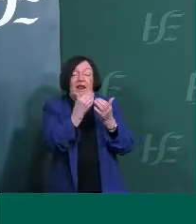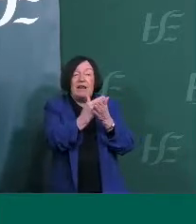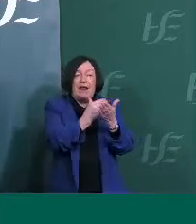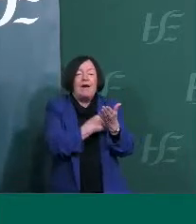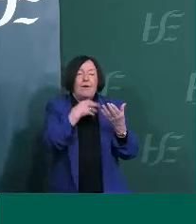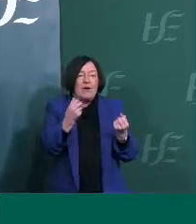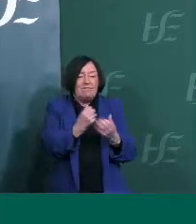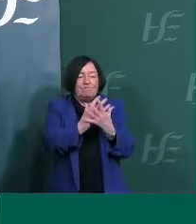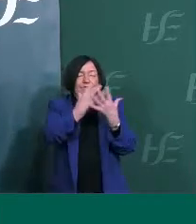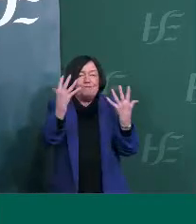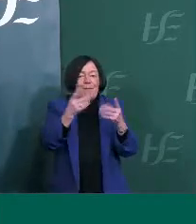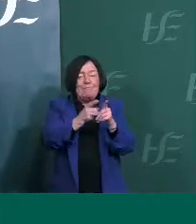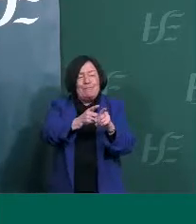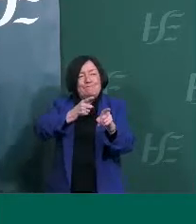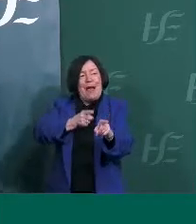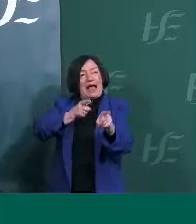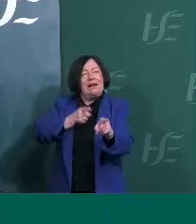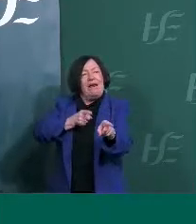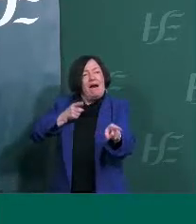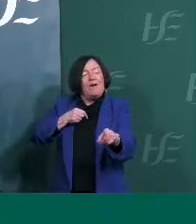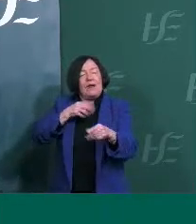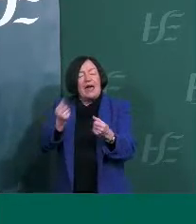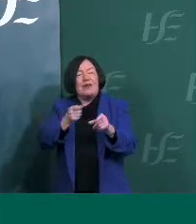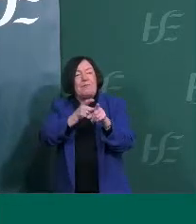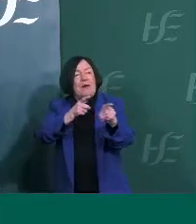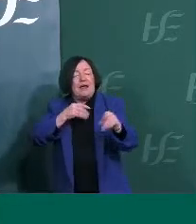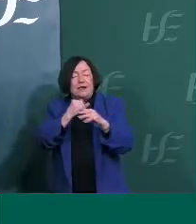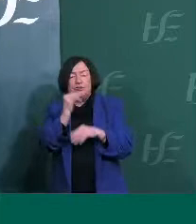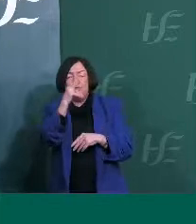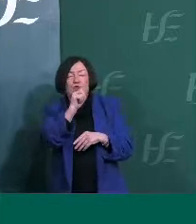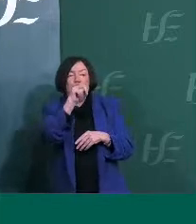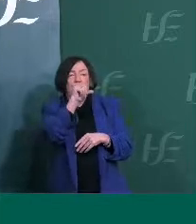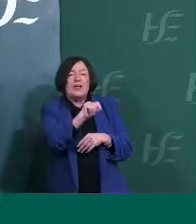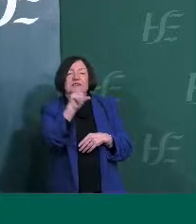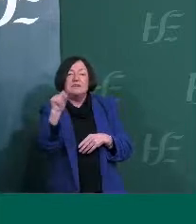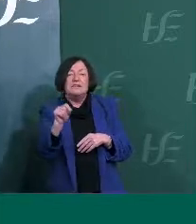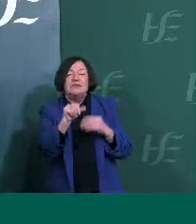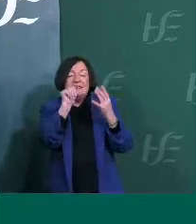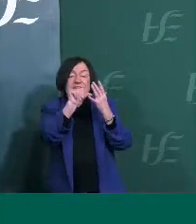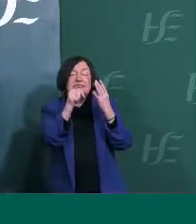very significant backlog. So we had a backlog in June of 2020 of